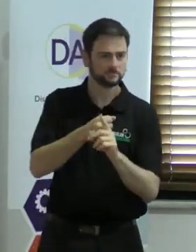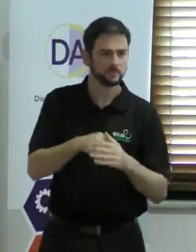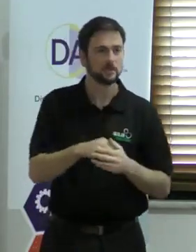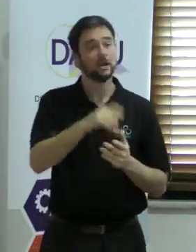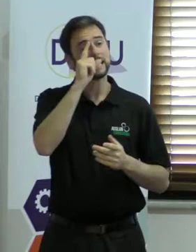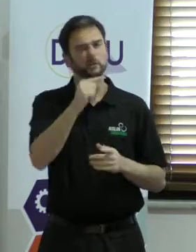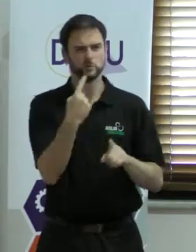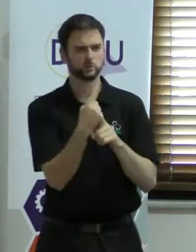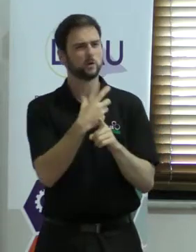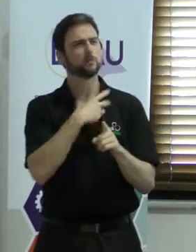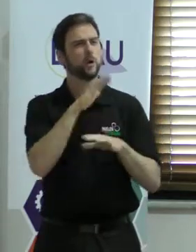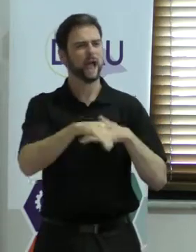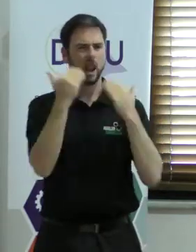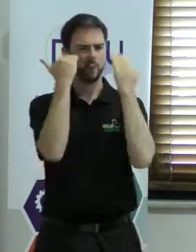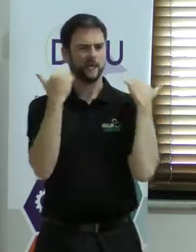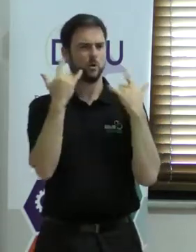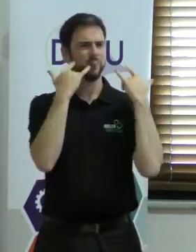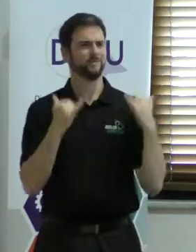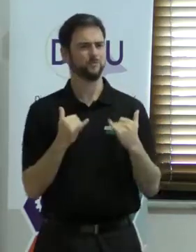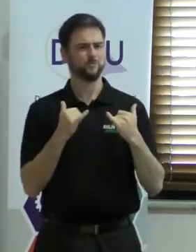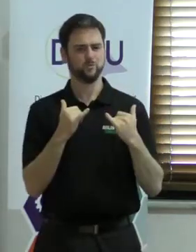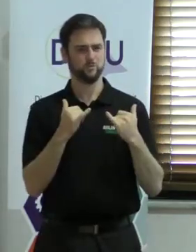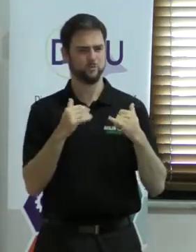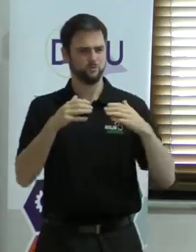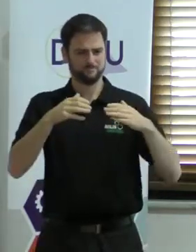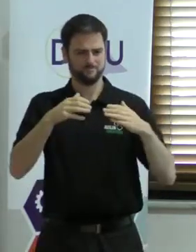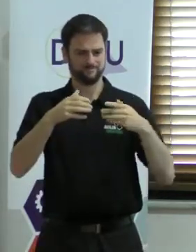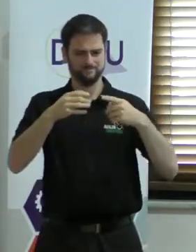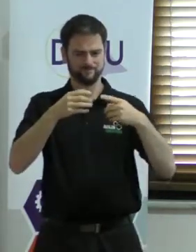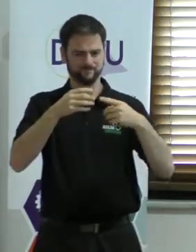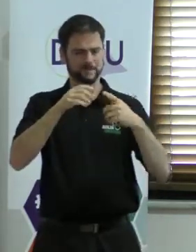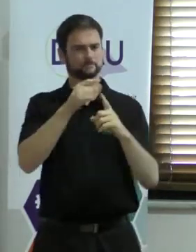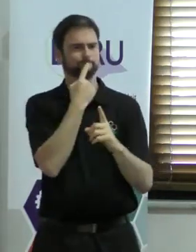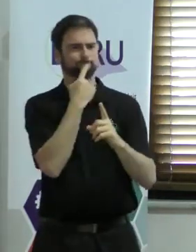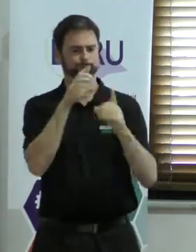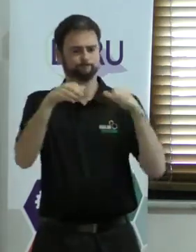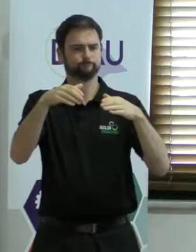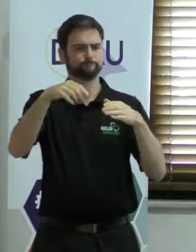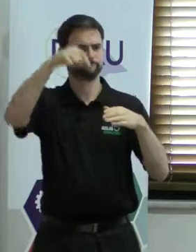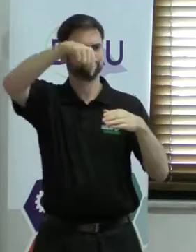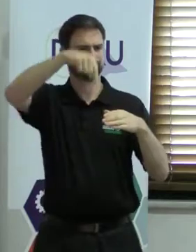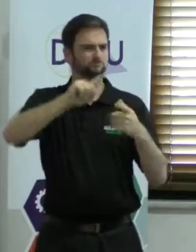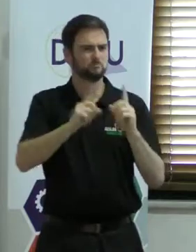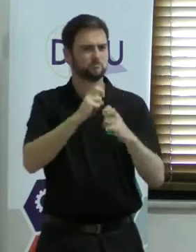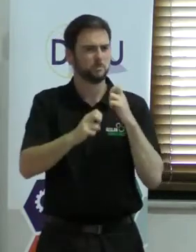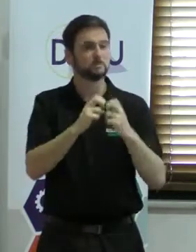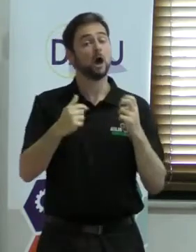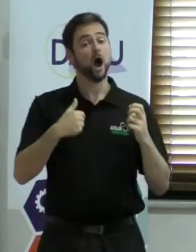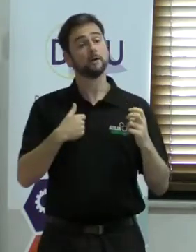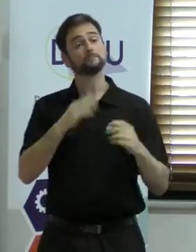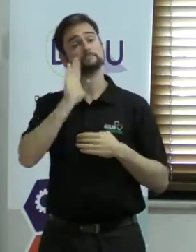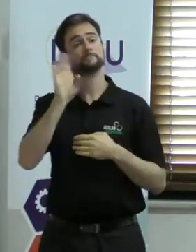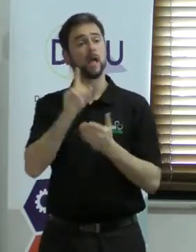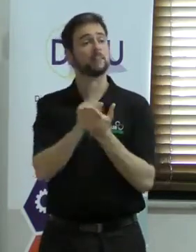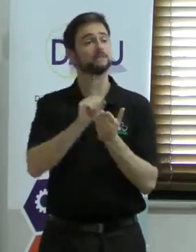category and what will be included in that. I'm particularly interested, as a later speaker today,